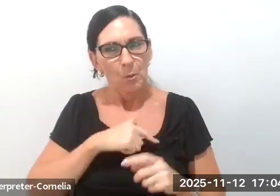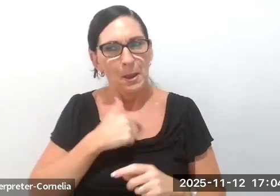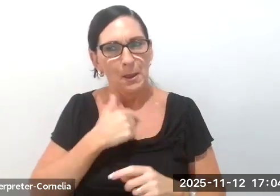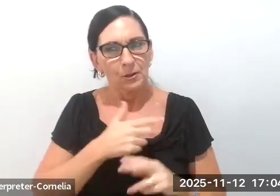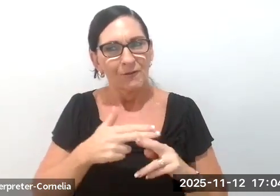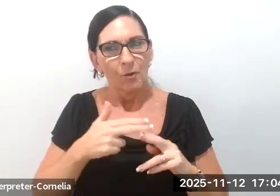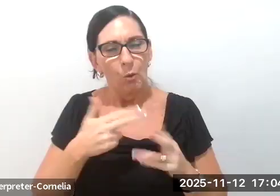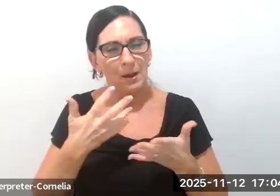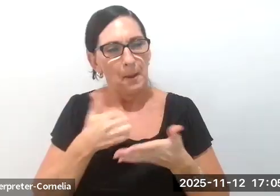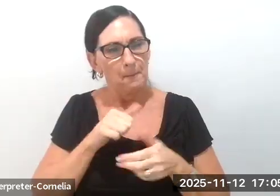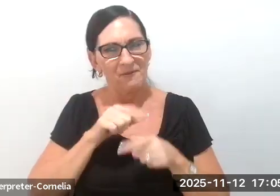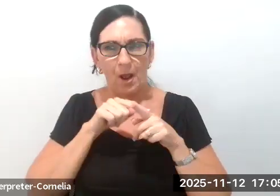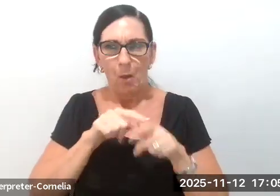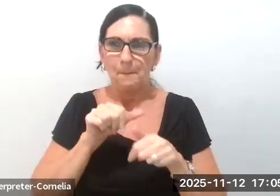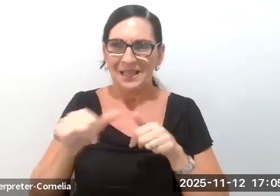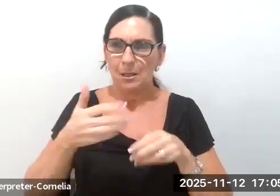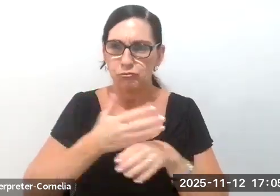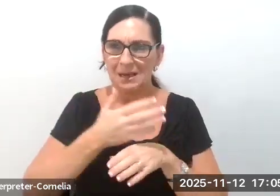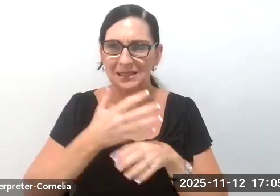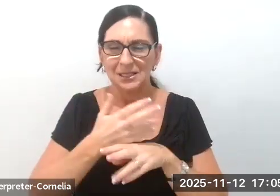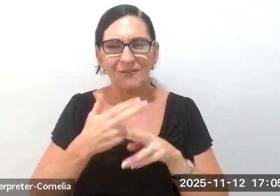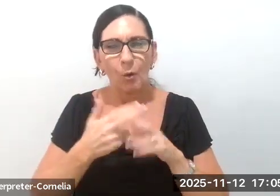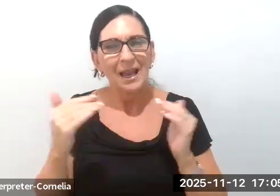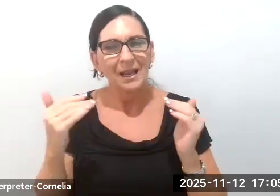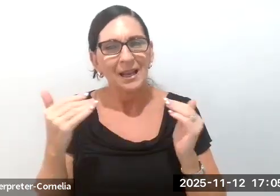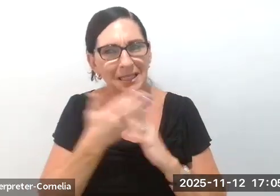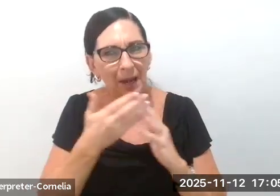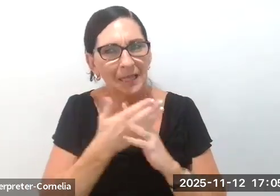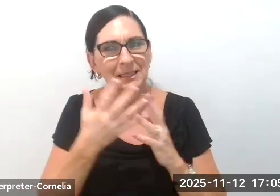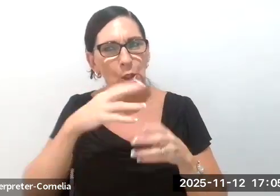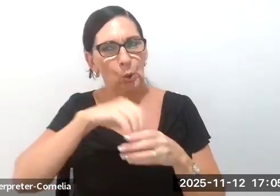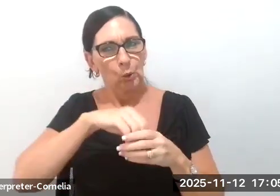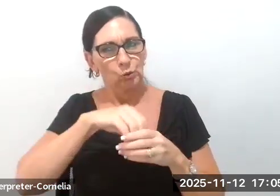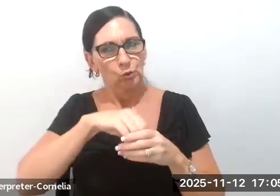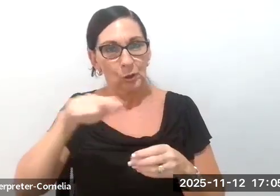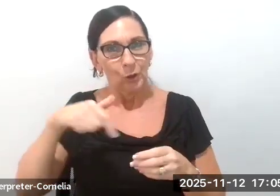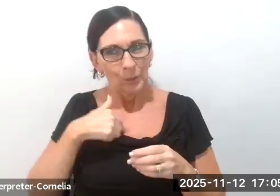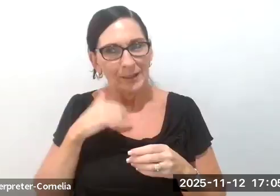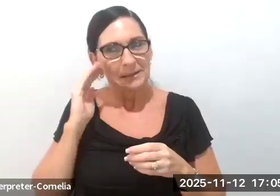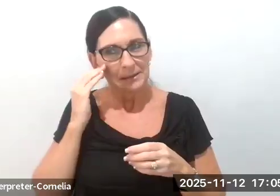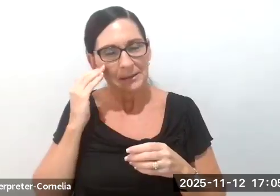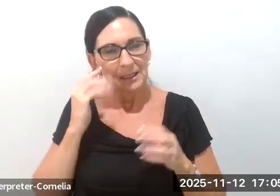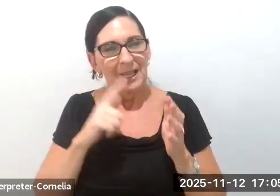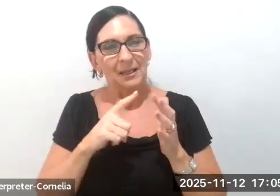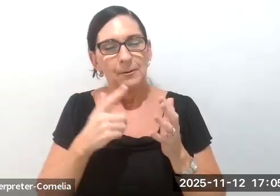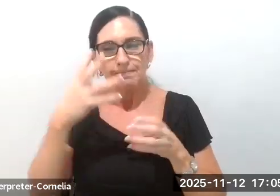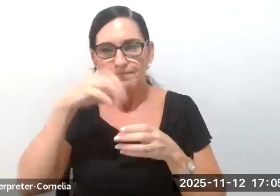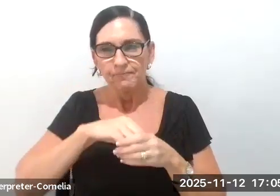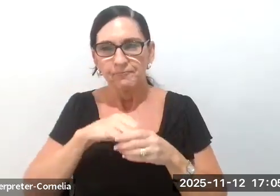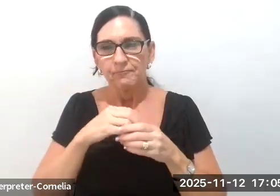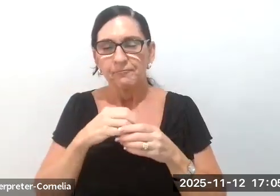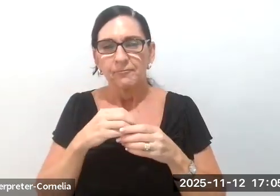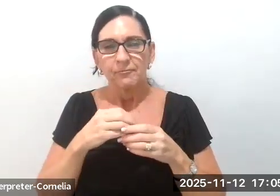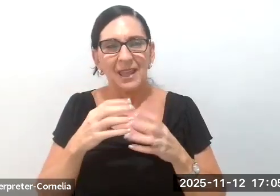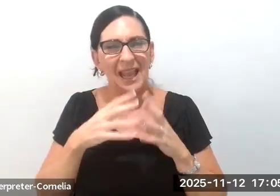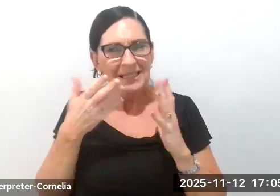supporting best practices in accessibility and inclusion, we are working to embed accessible ways of working in everything